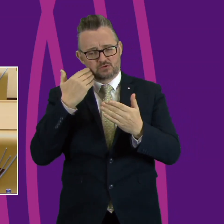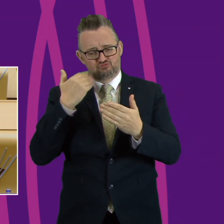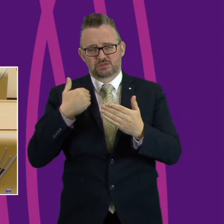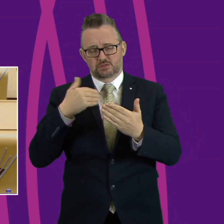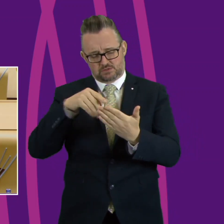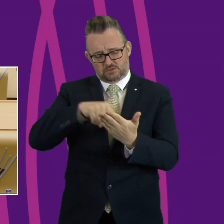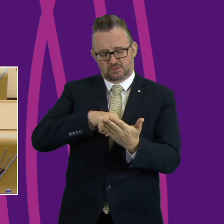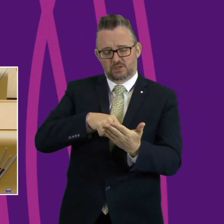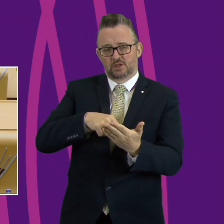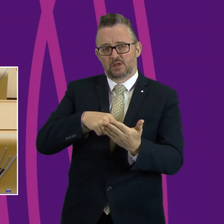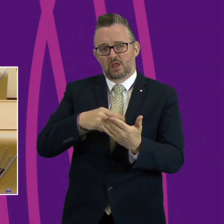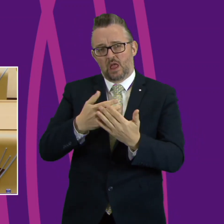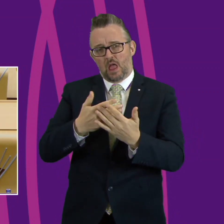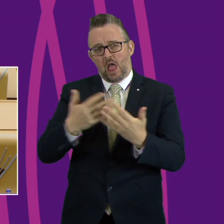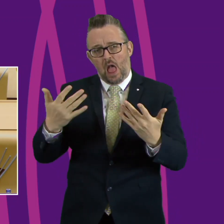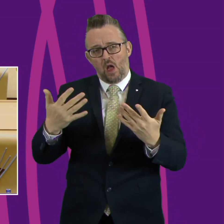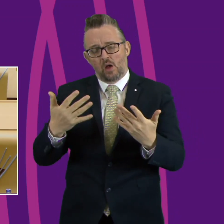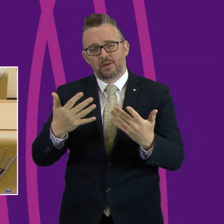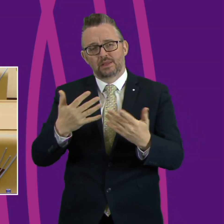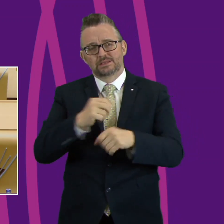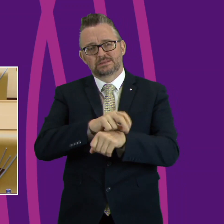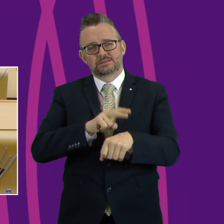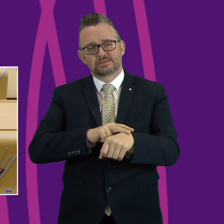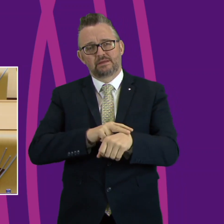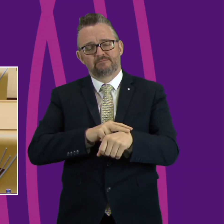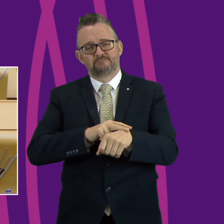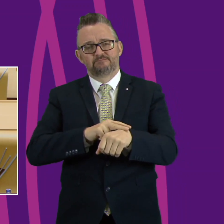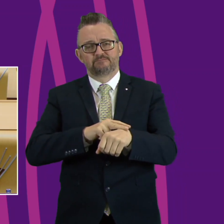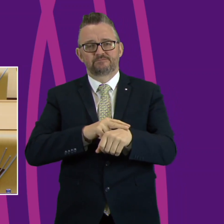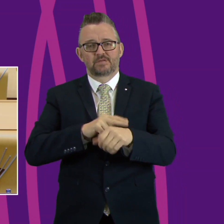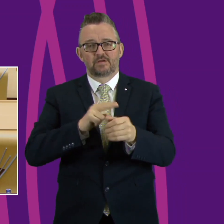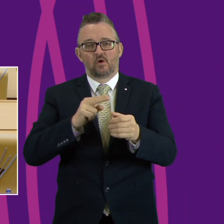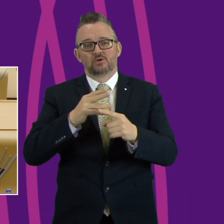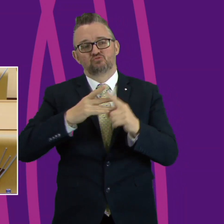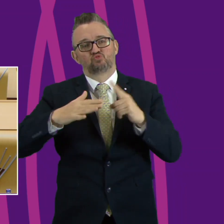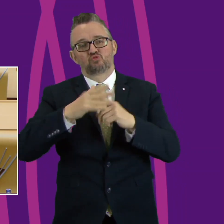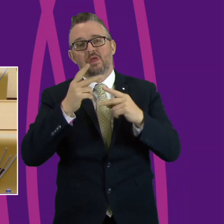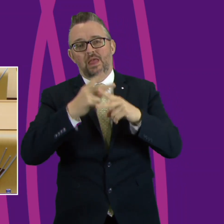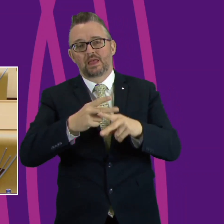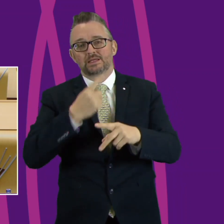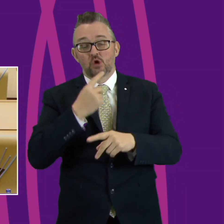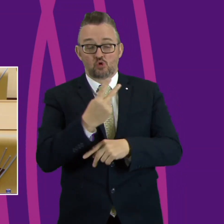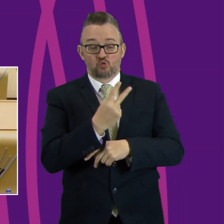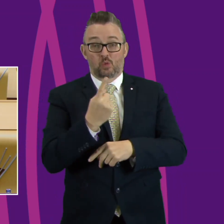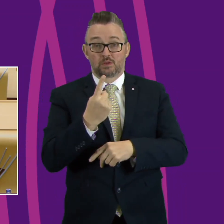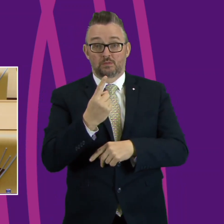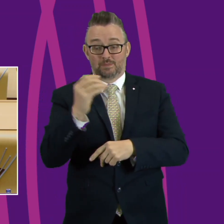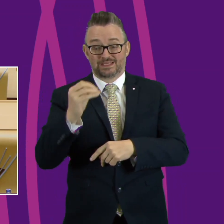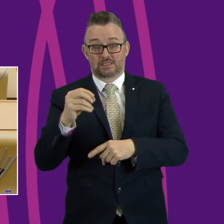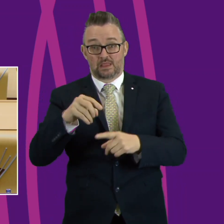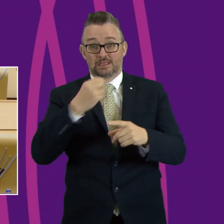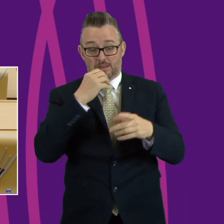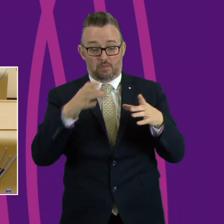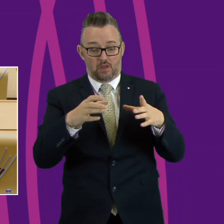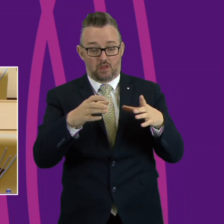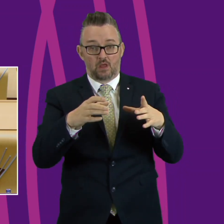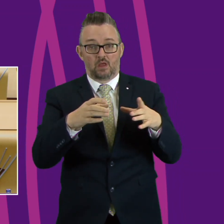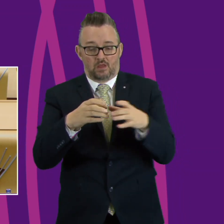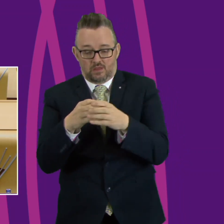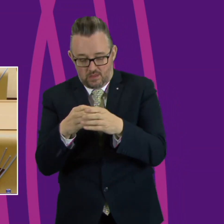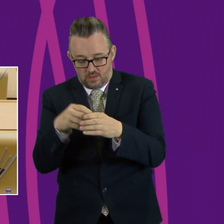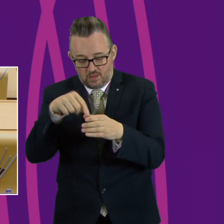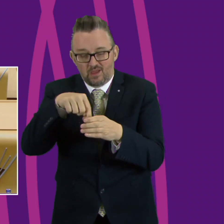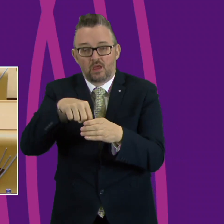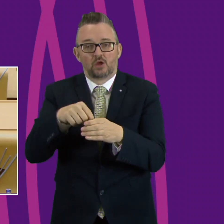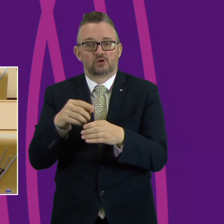have, about the number of health and social care workers who had been tested, and that 21% of that number were social care.